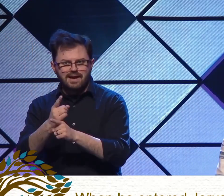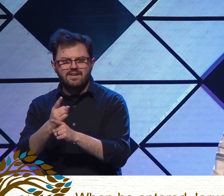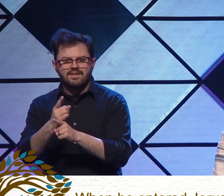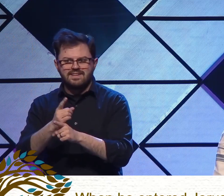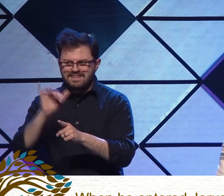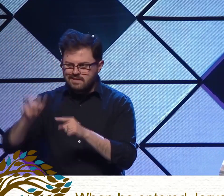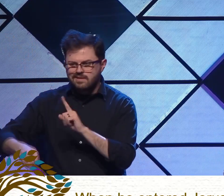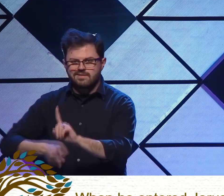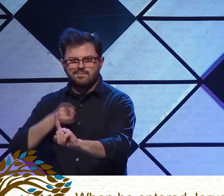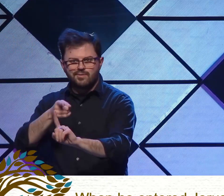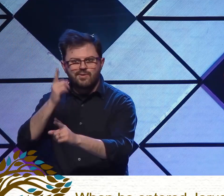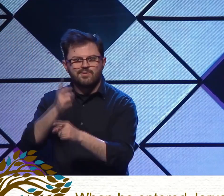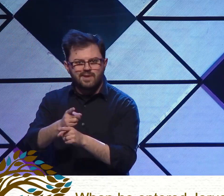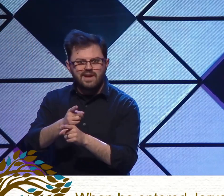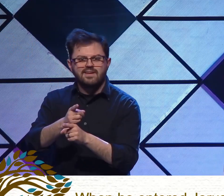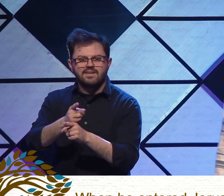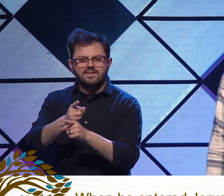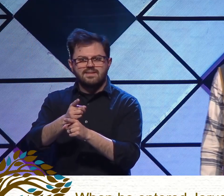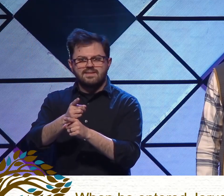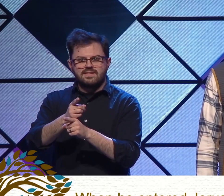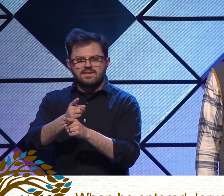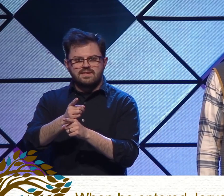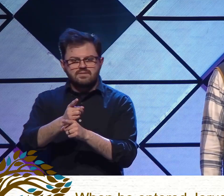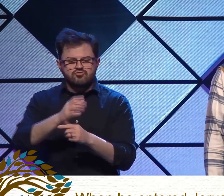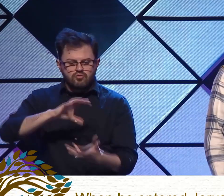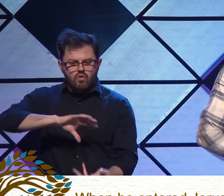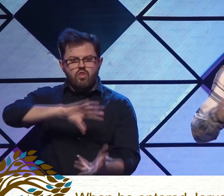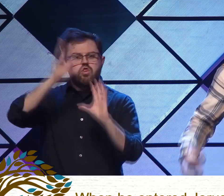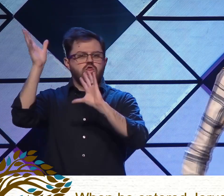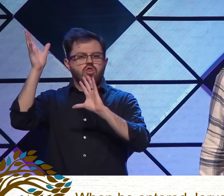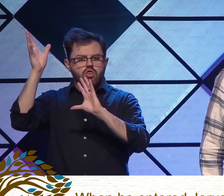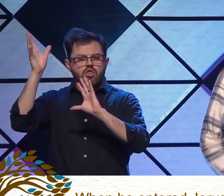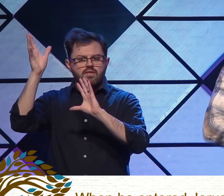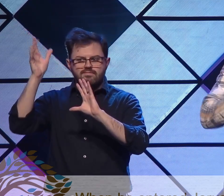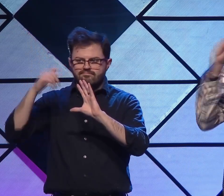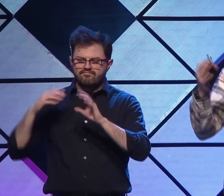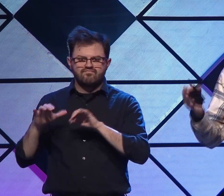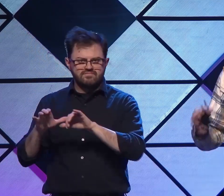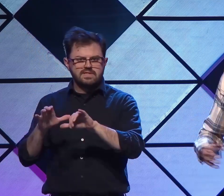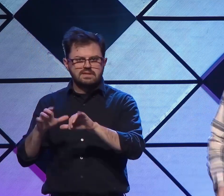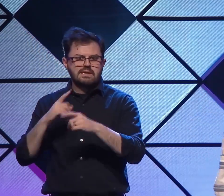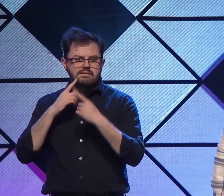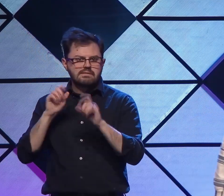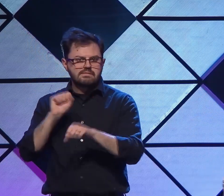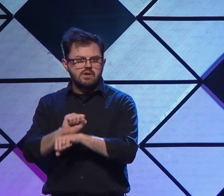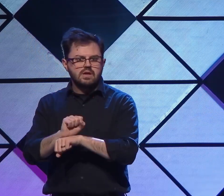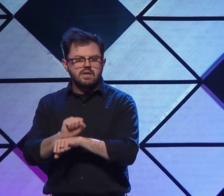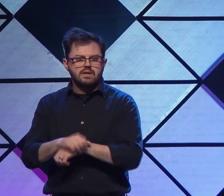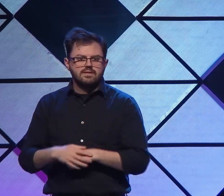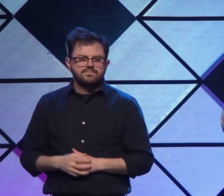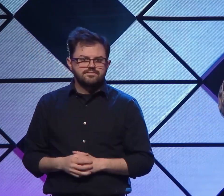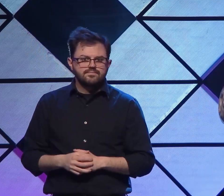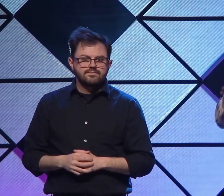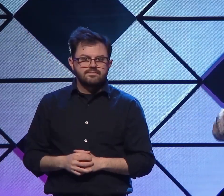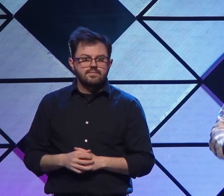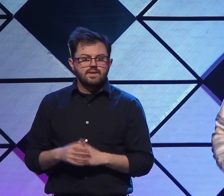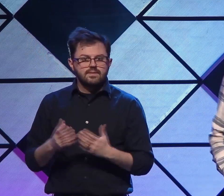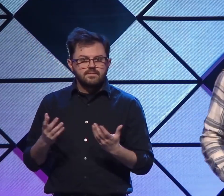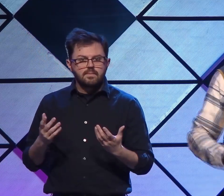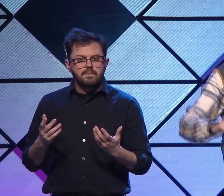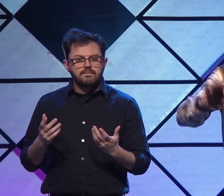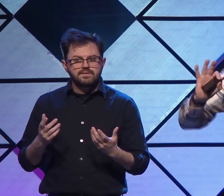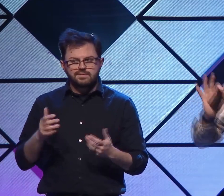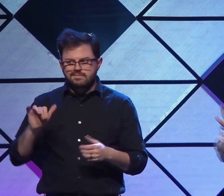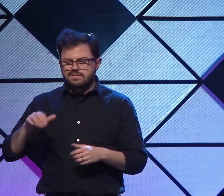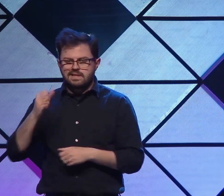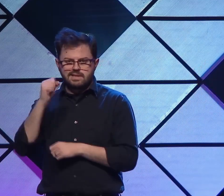point of a demonstration is to upset the apple cart. And that's what Jesus did. The whole city is set in turmoil. So demonstration served its